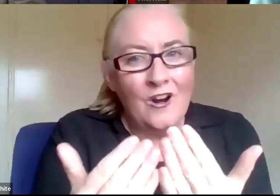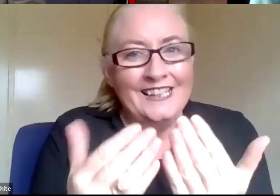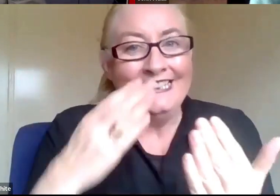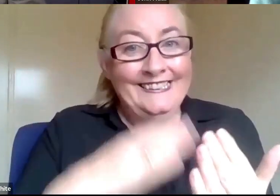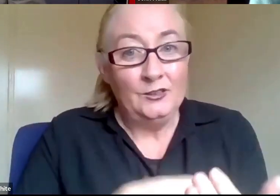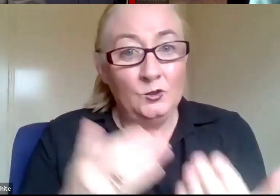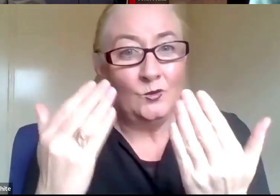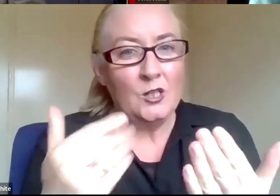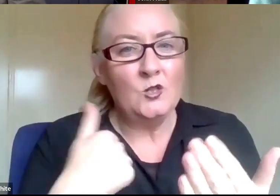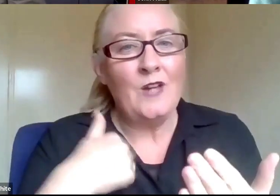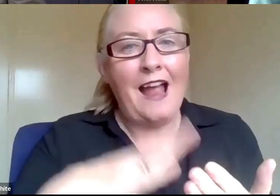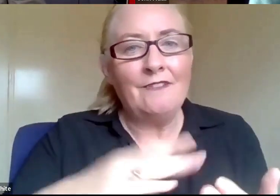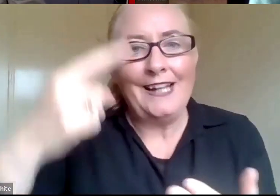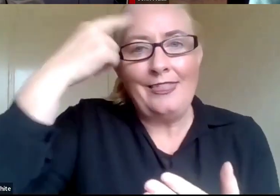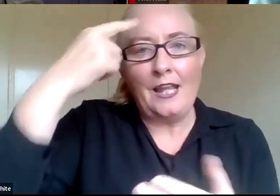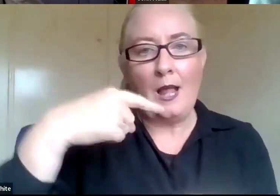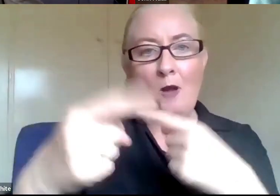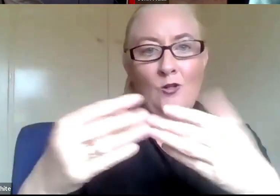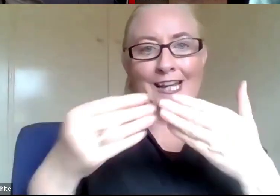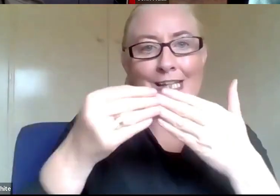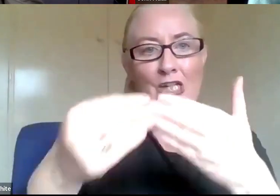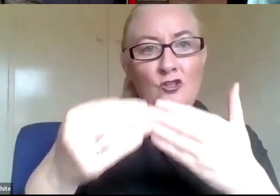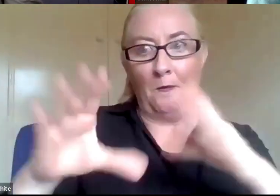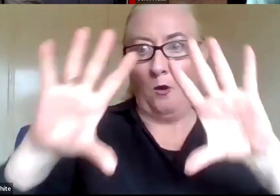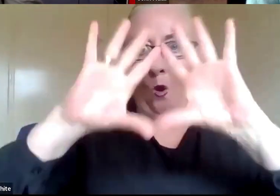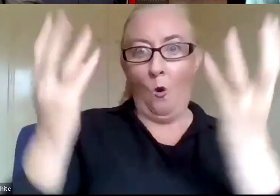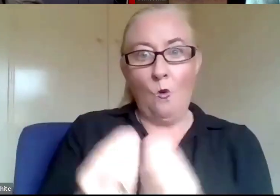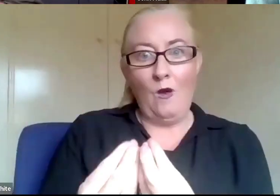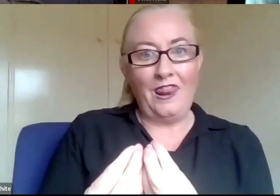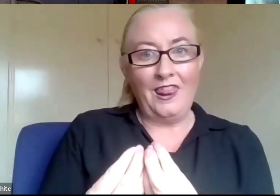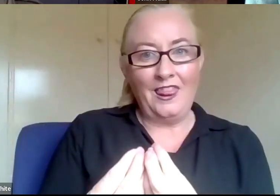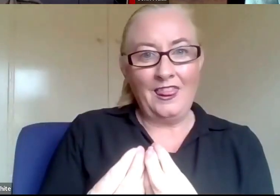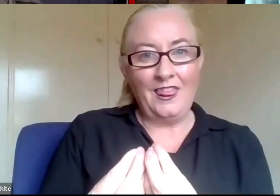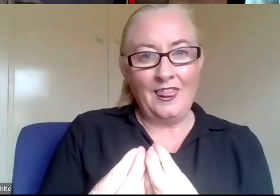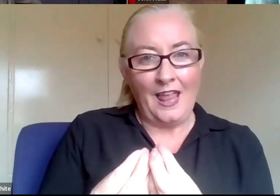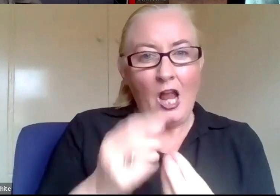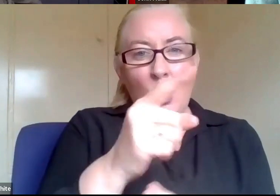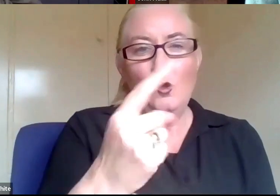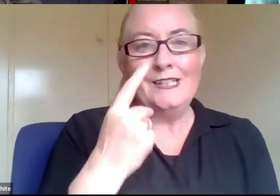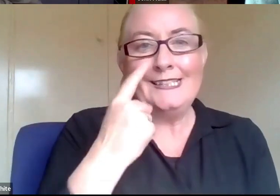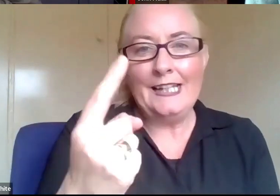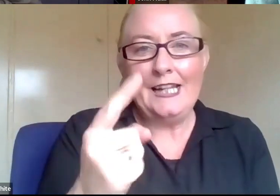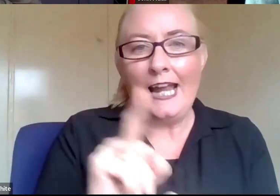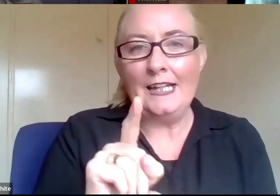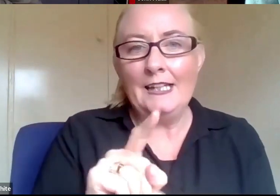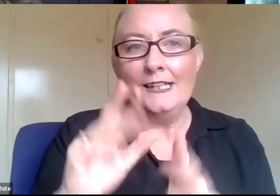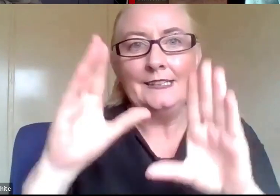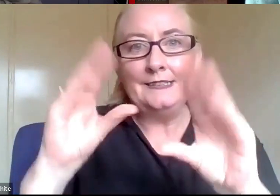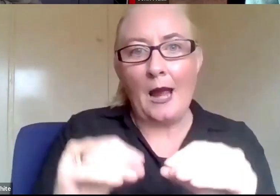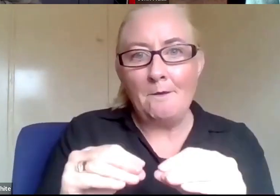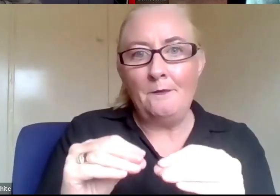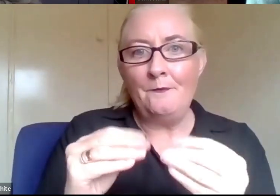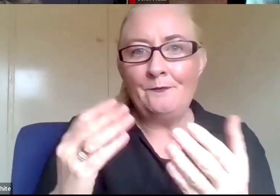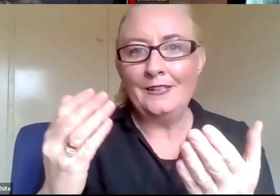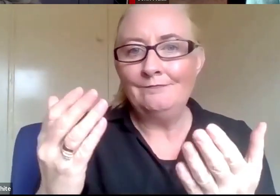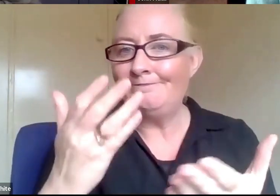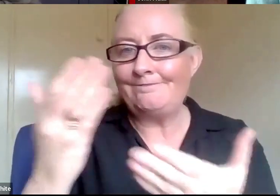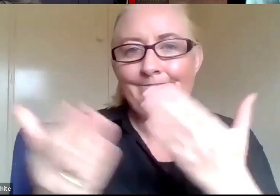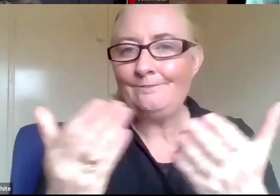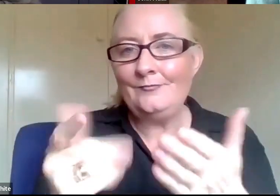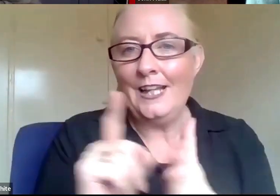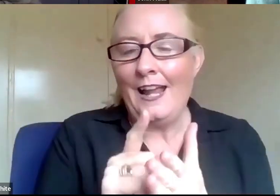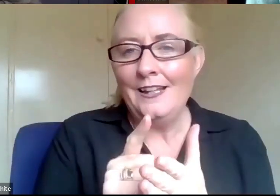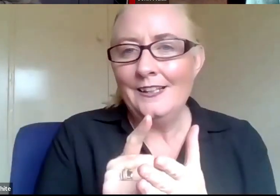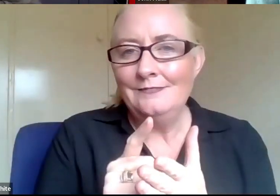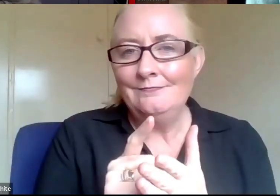whole and see that you start with planting those seeds at school level among